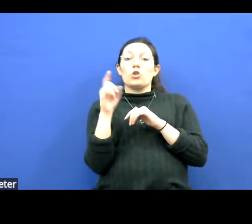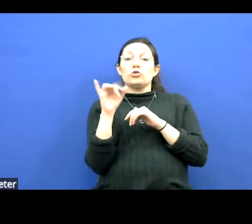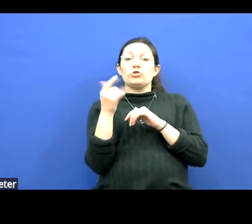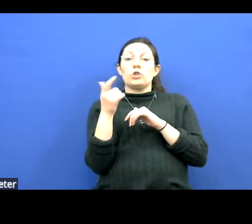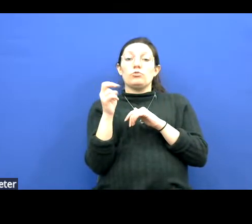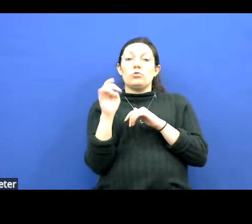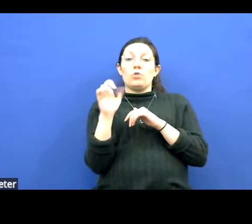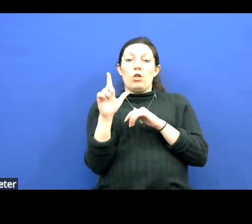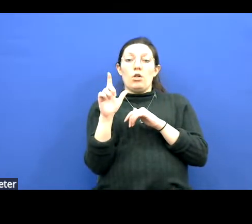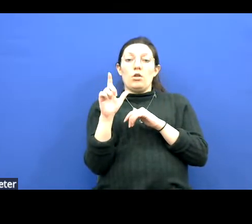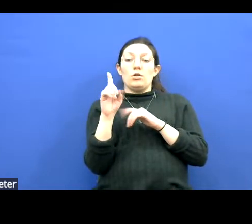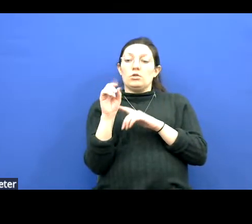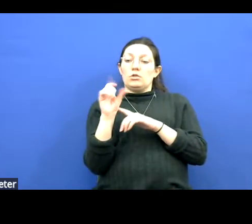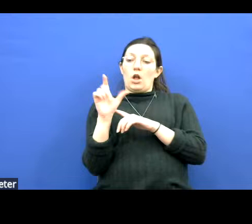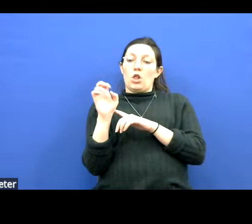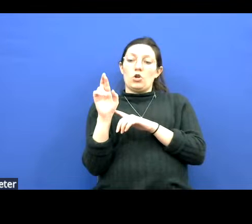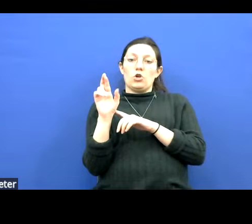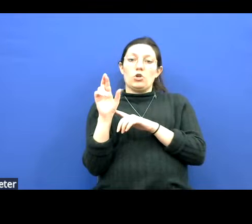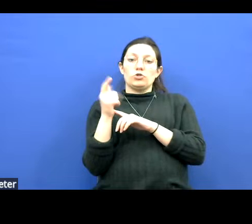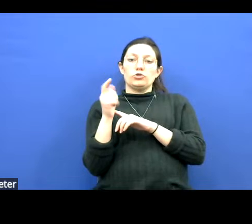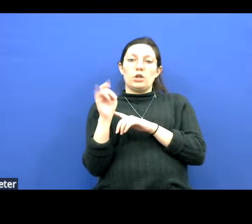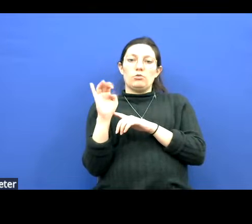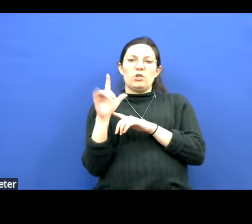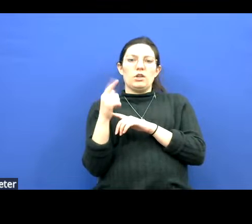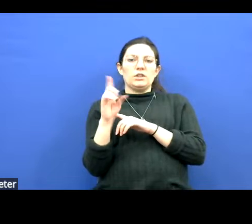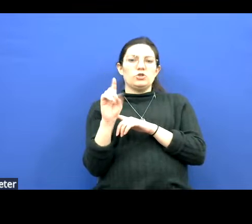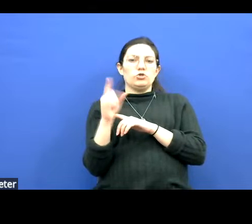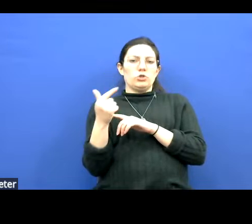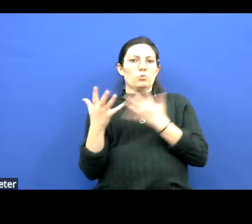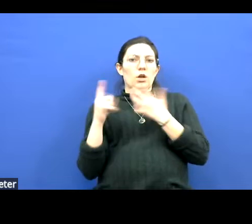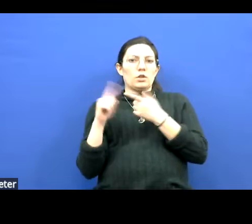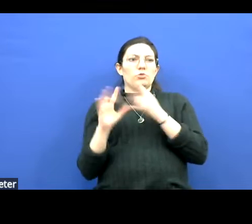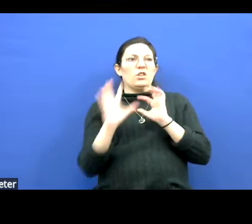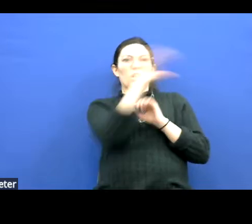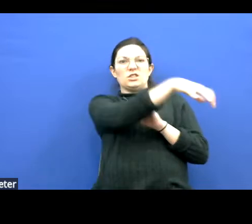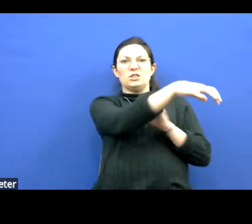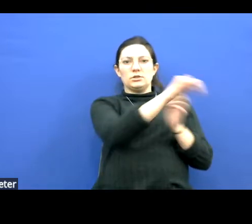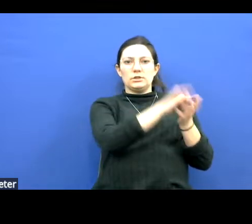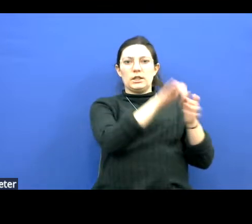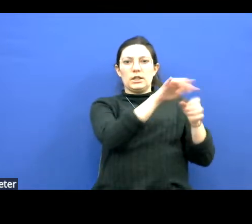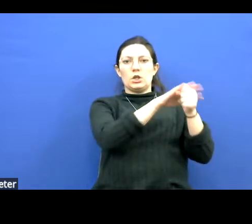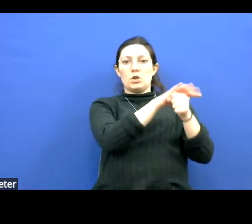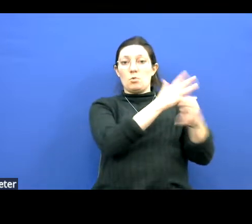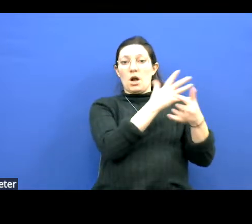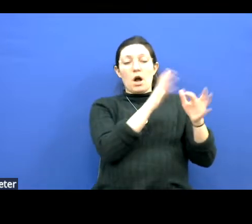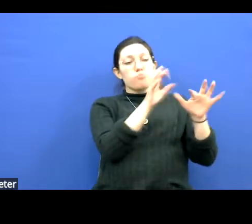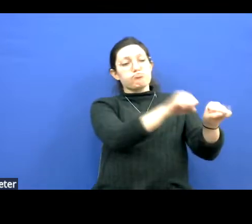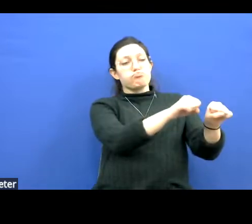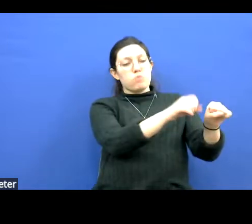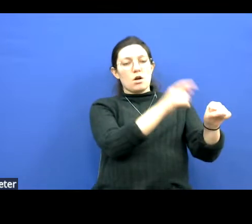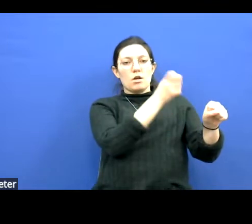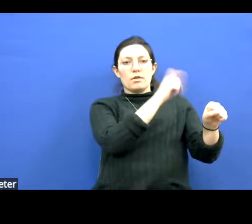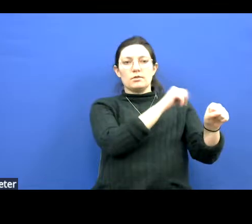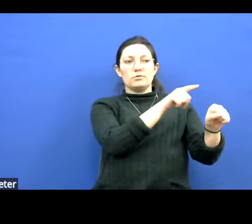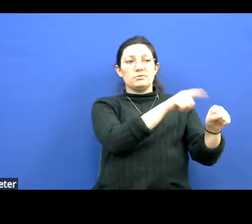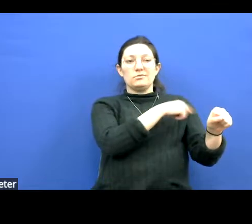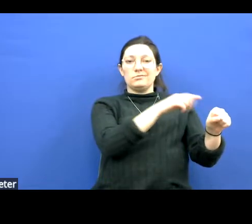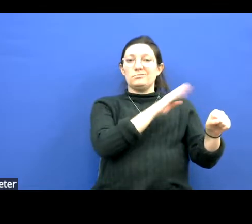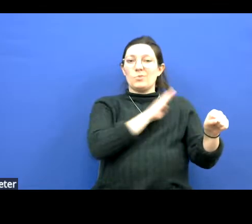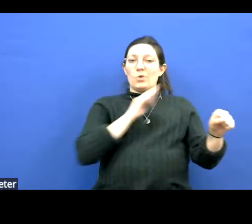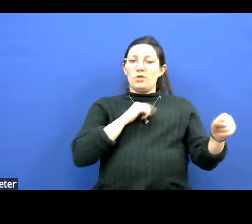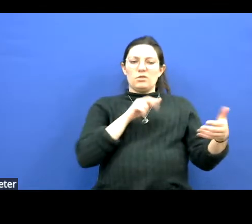it would have completely changed the neighborhood. And essentially, as